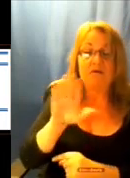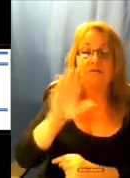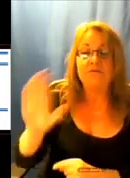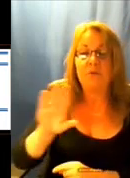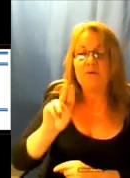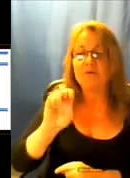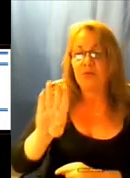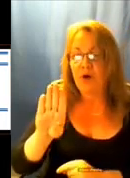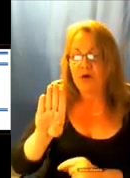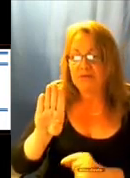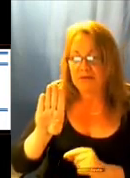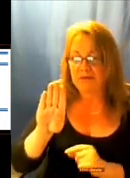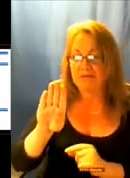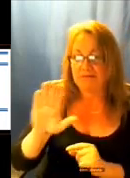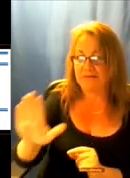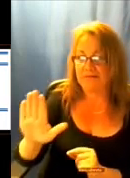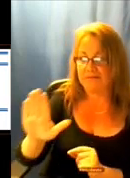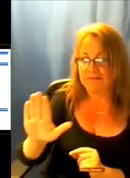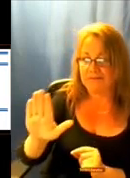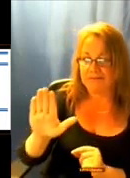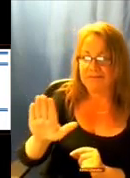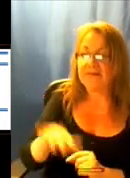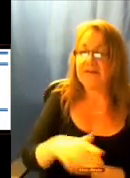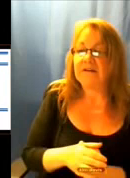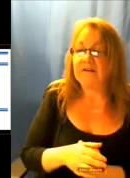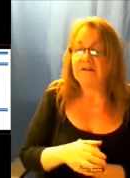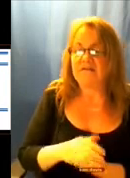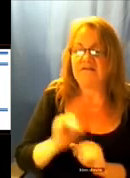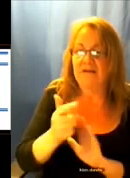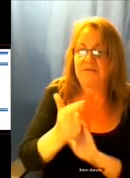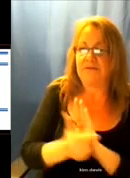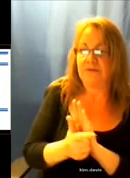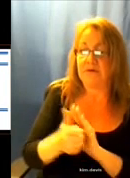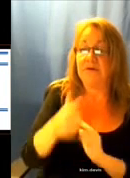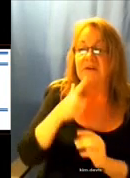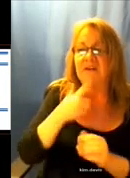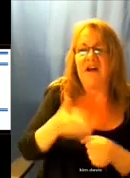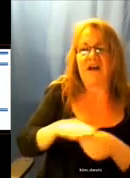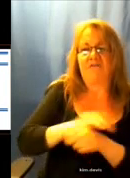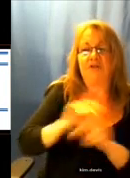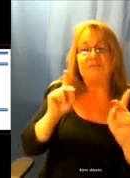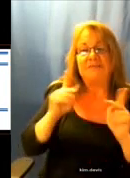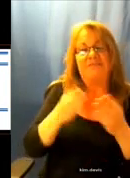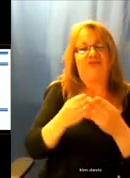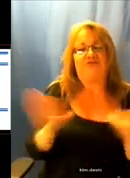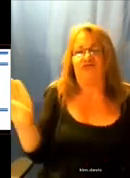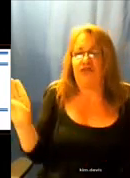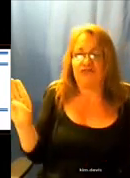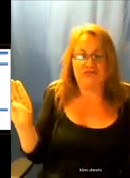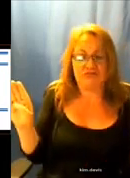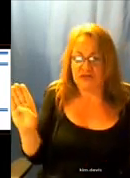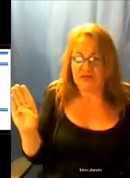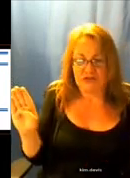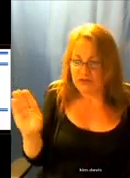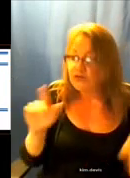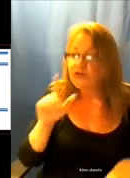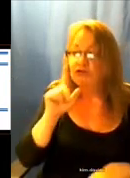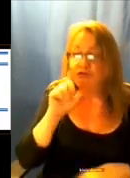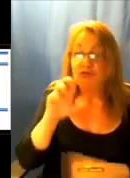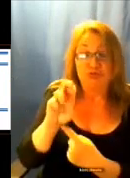which passed in 1974, it is the state of Nebraska legislation.